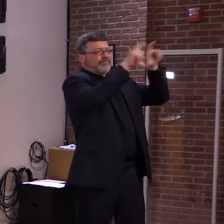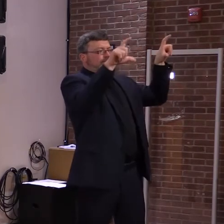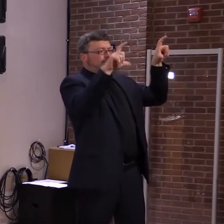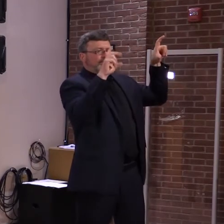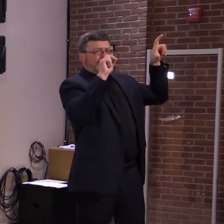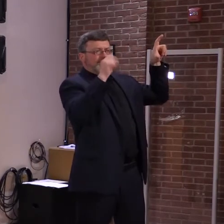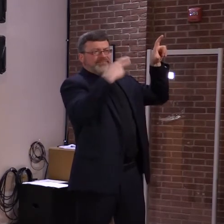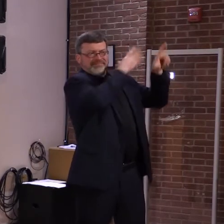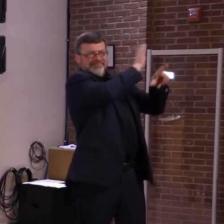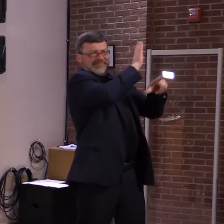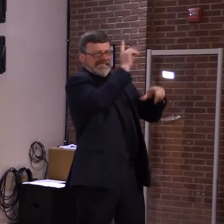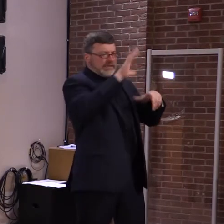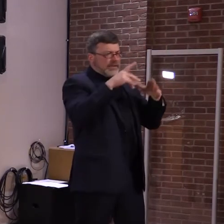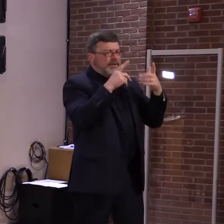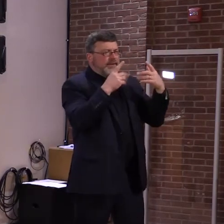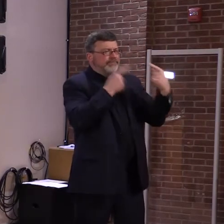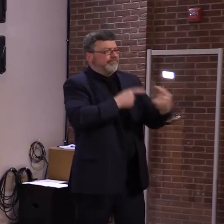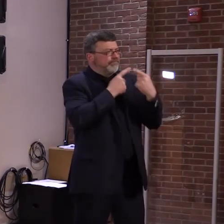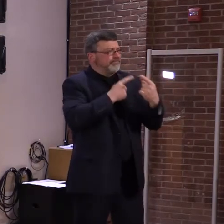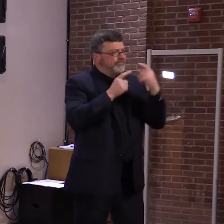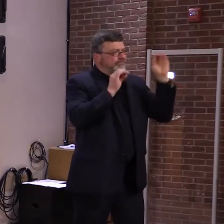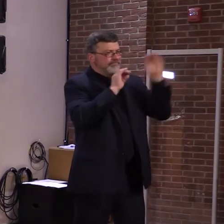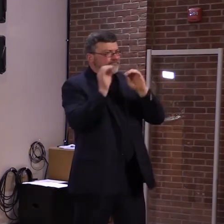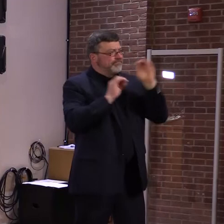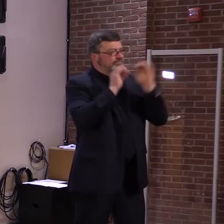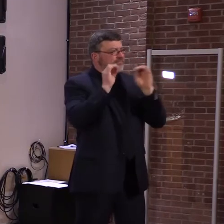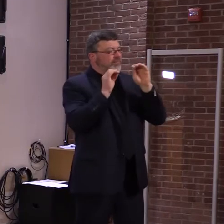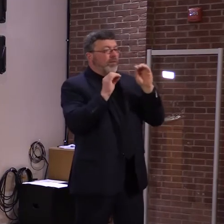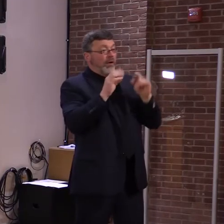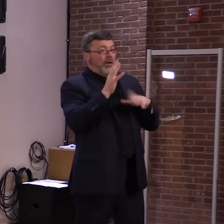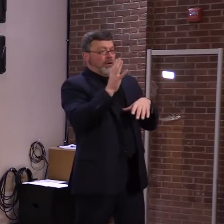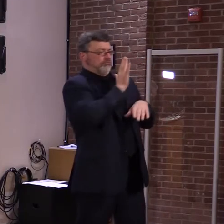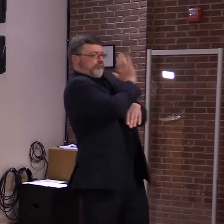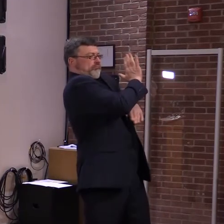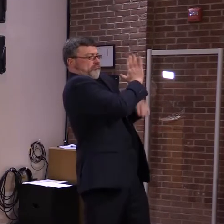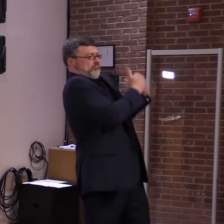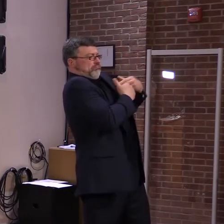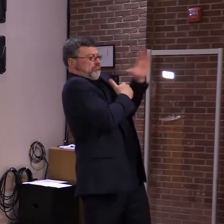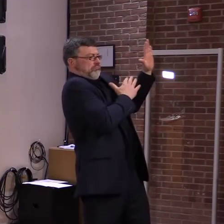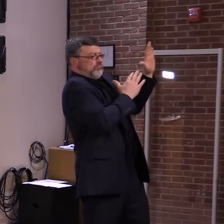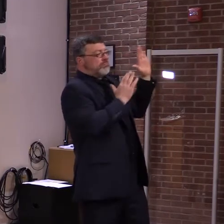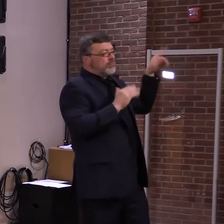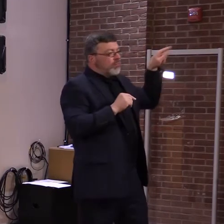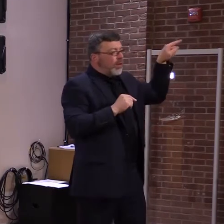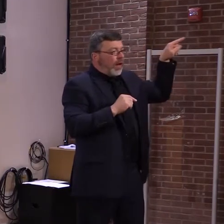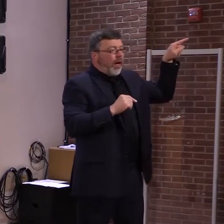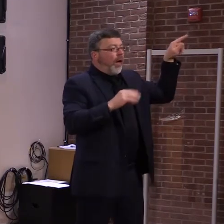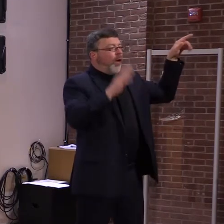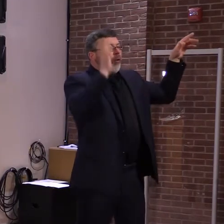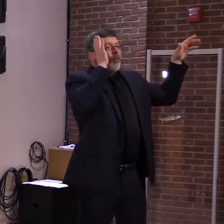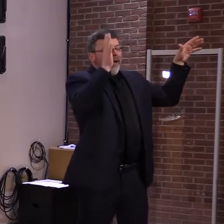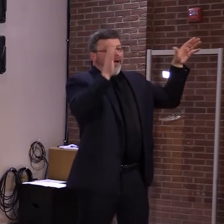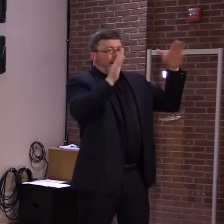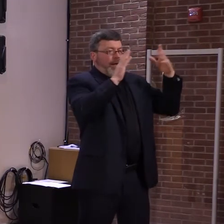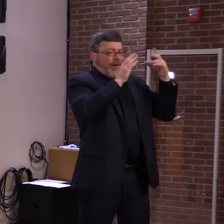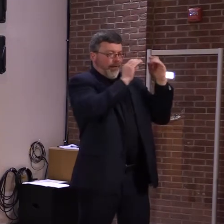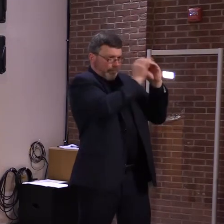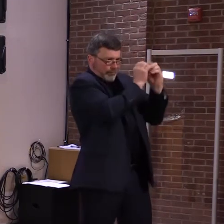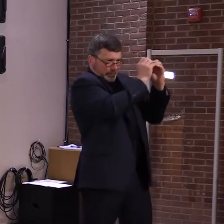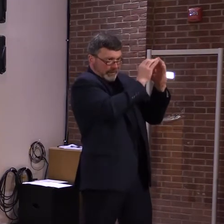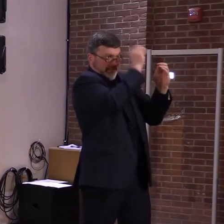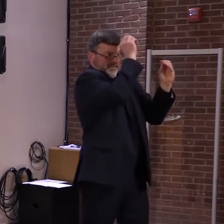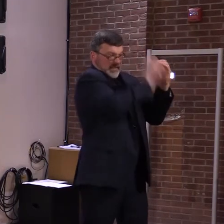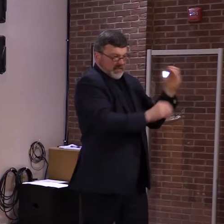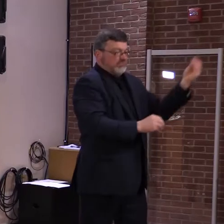tomorrow. Dr. Levine will provide more information during his update. Now, I'd like to take this opportunity to recognize